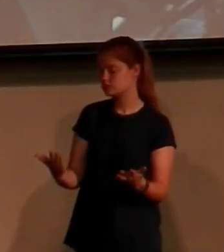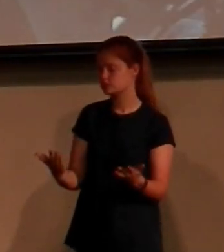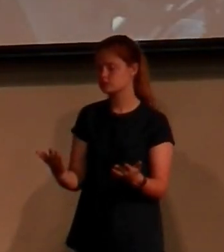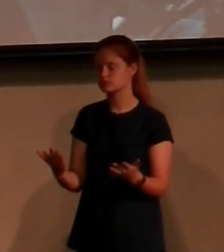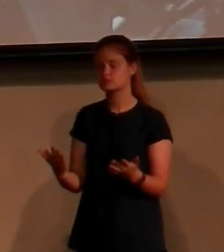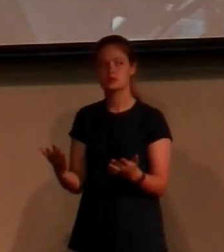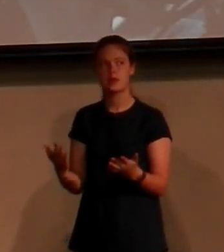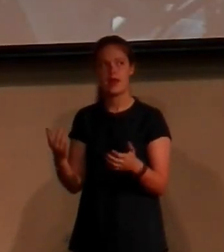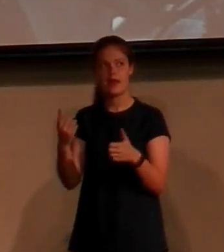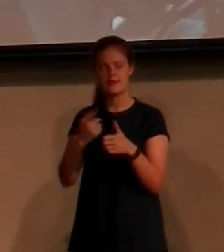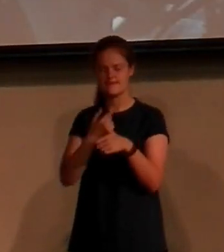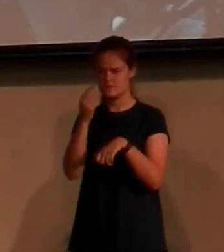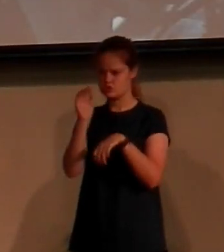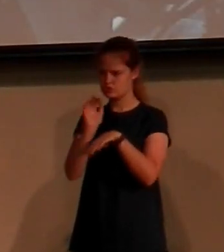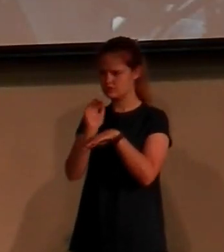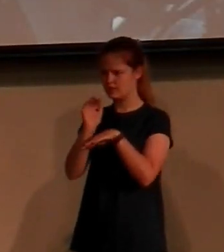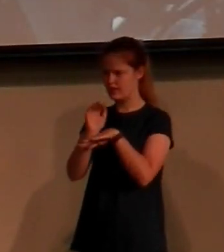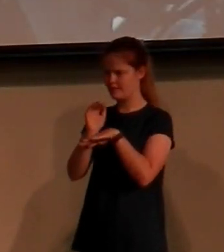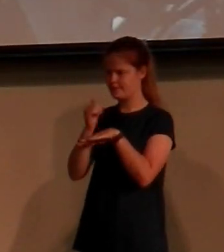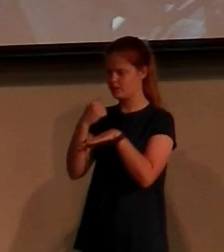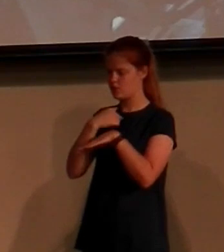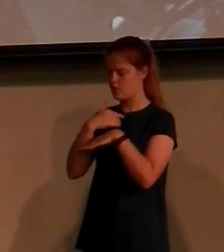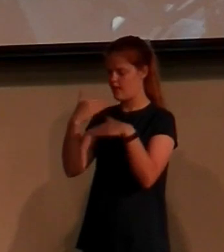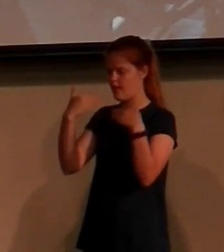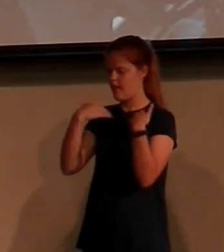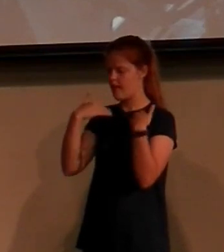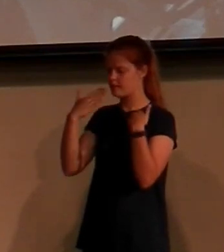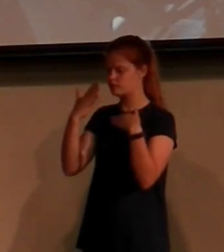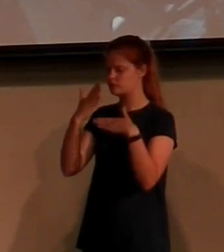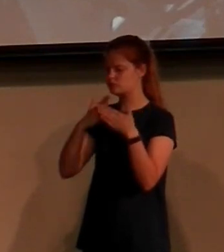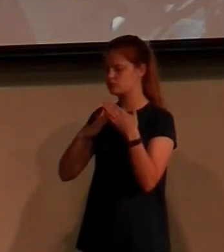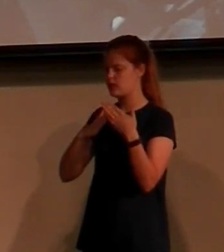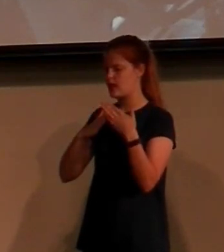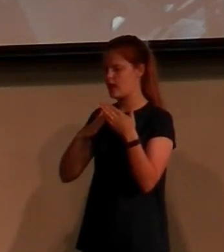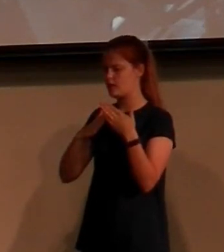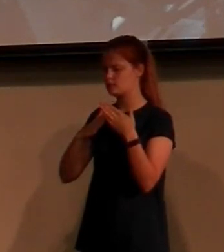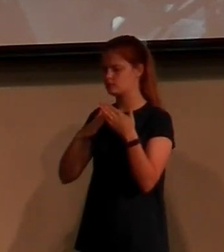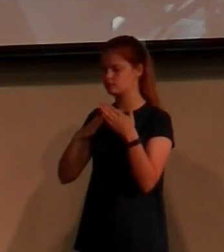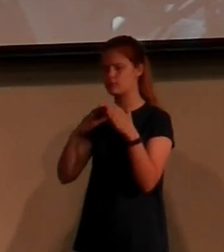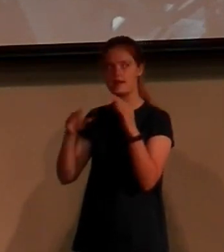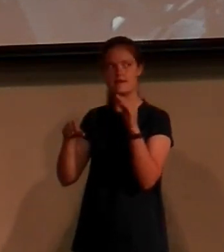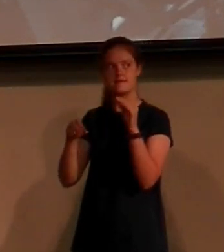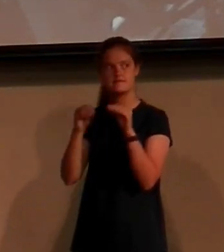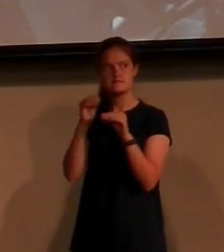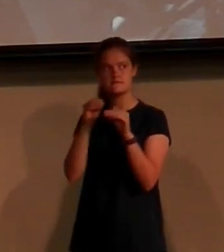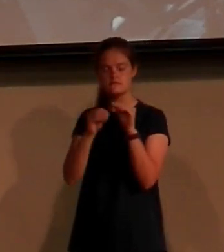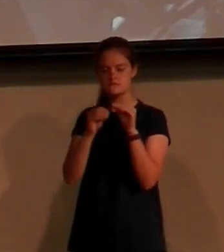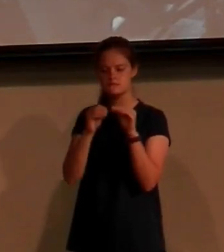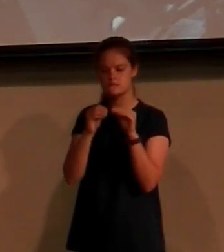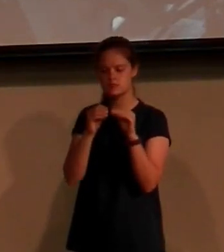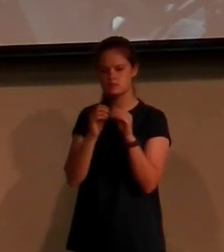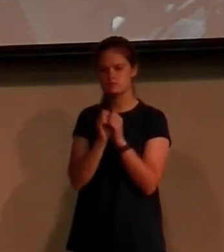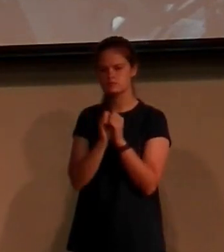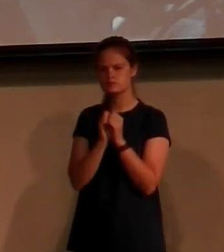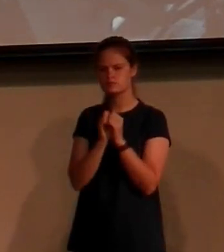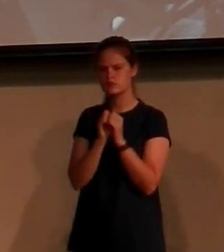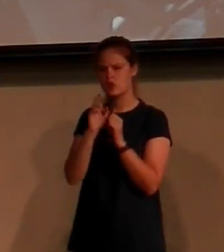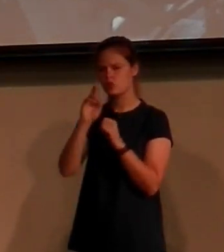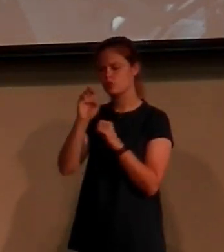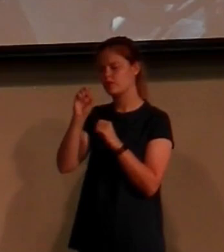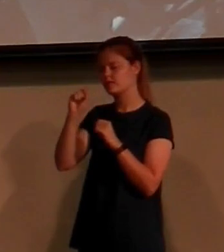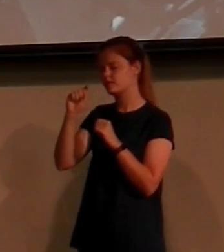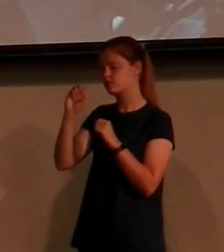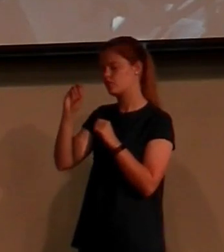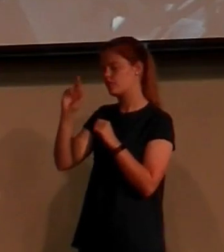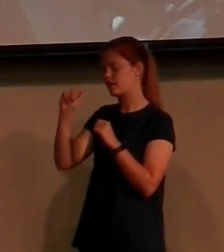And the first night, we had some restorations. Some church members decided